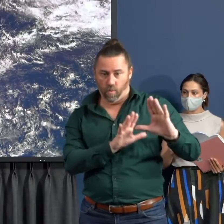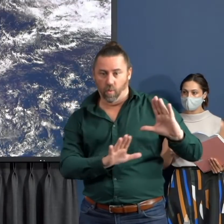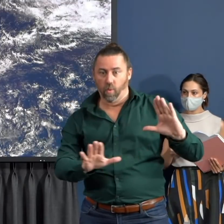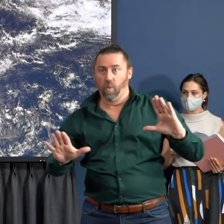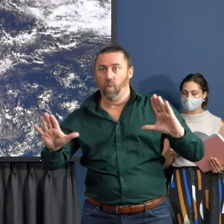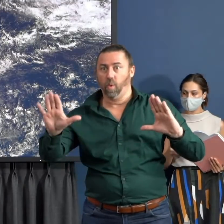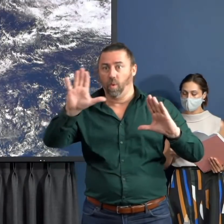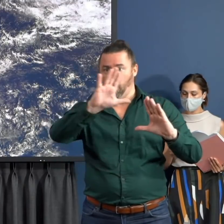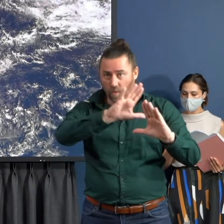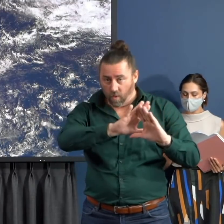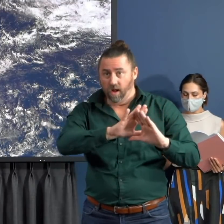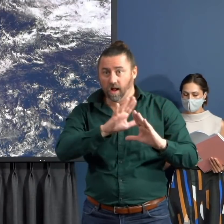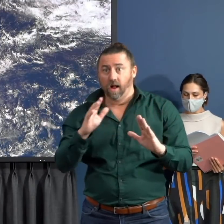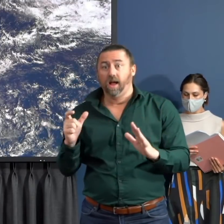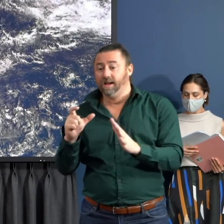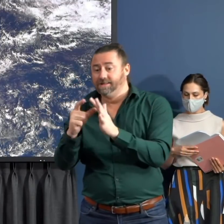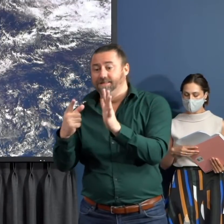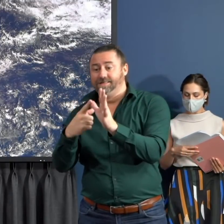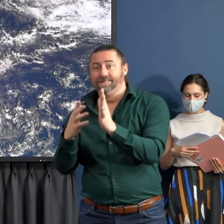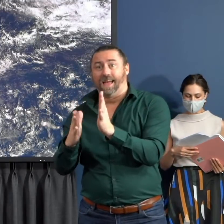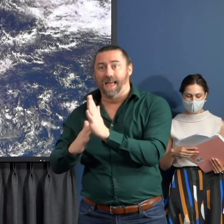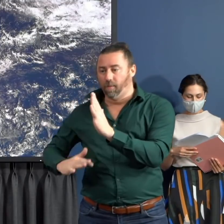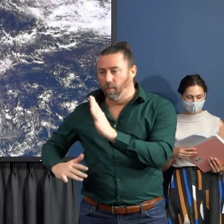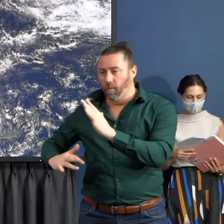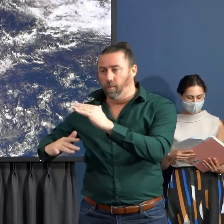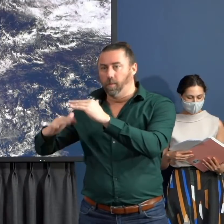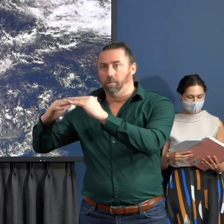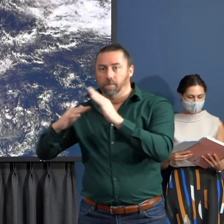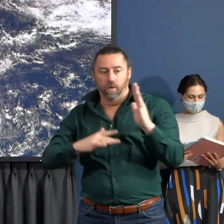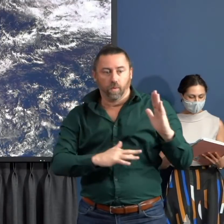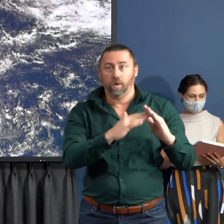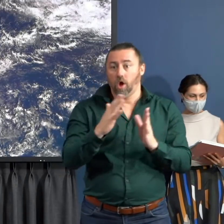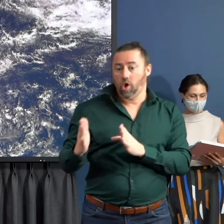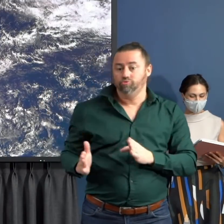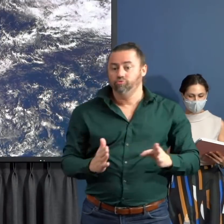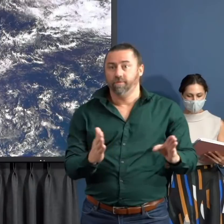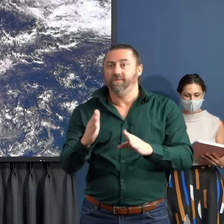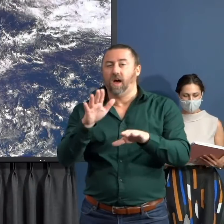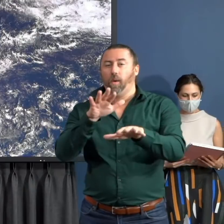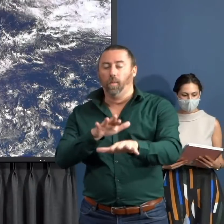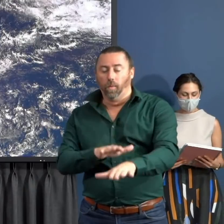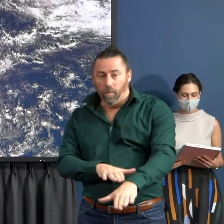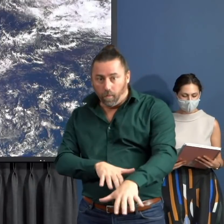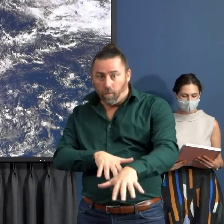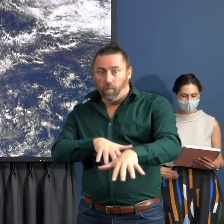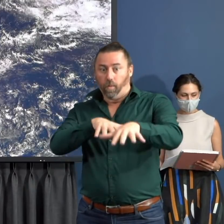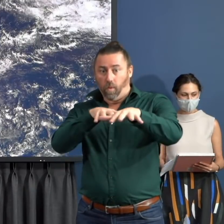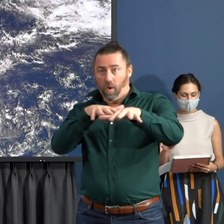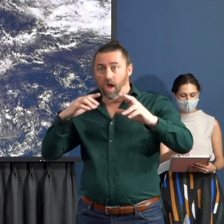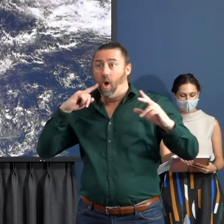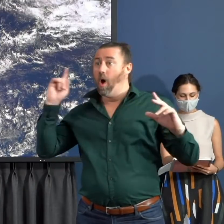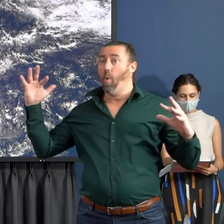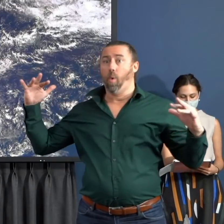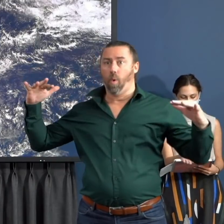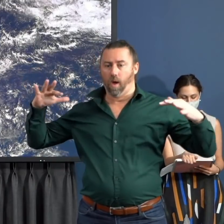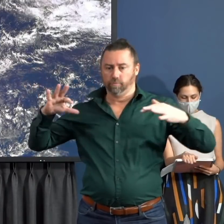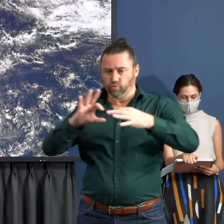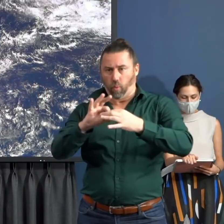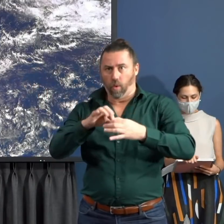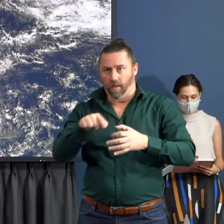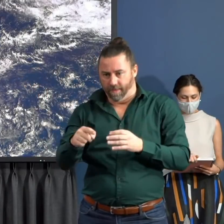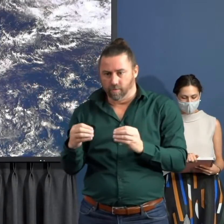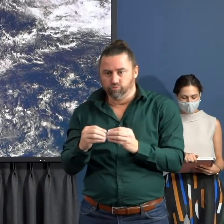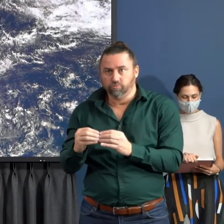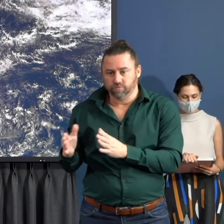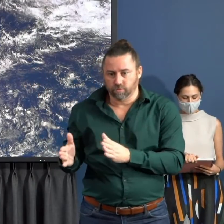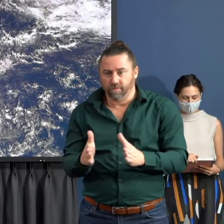It's filling up all of our catchments, all of our rivers. It's all coming into the Brisbane River, and not only that, we have a lot of